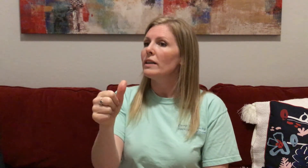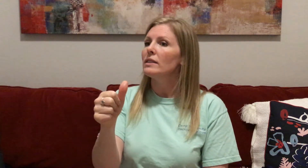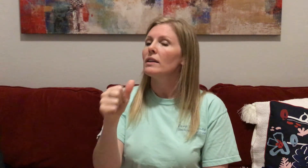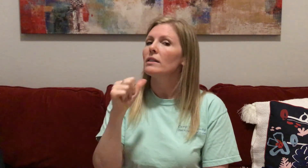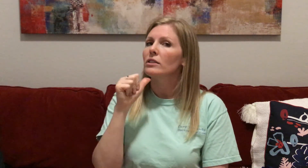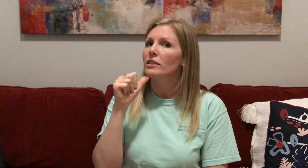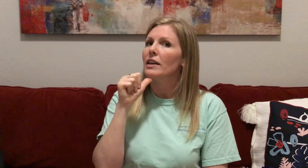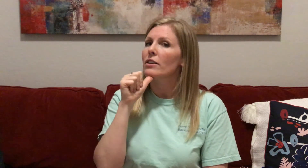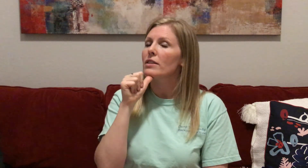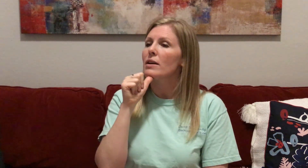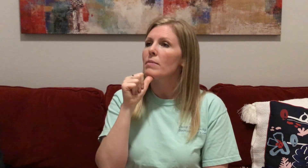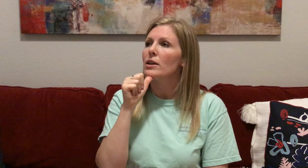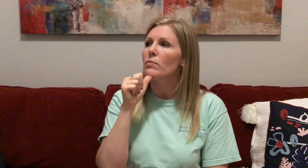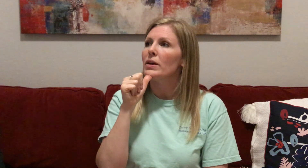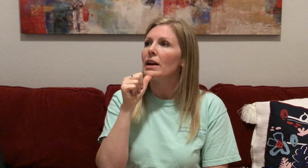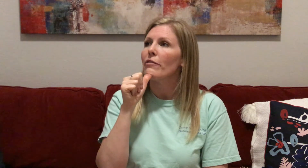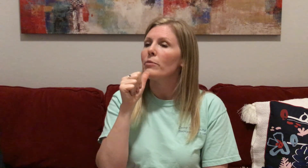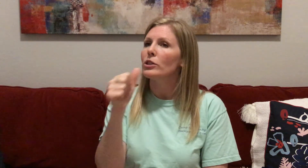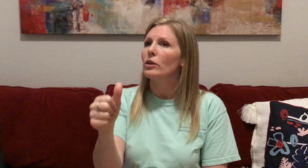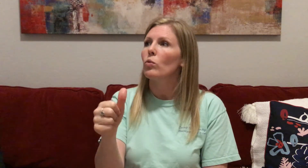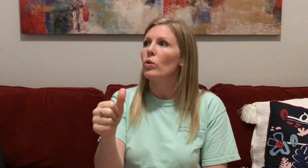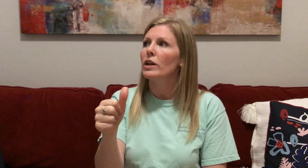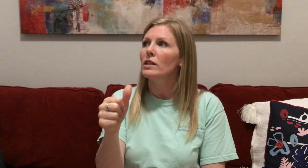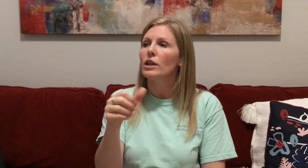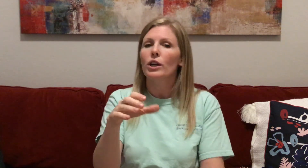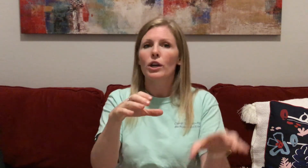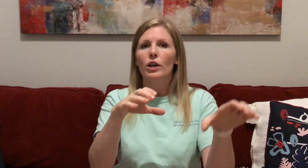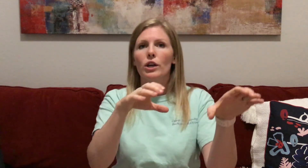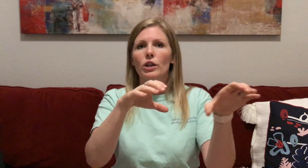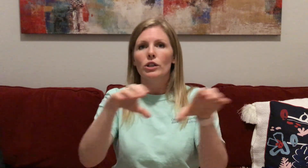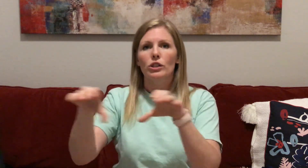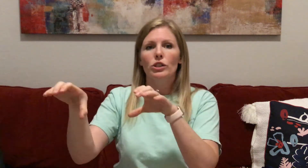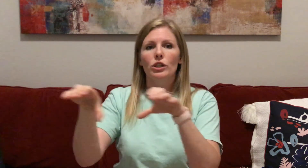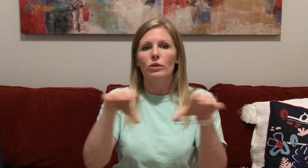wouldn't. So you take your thumb and you bring it out from your chin. Wouldn't do.